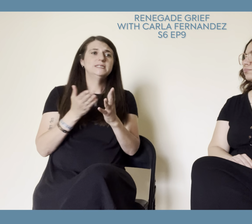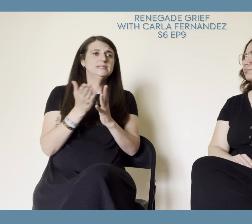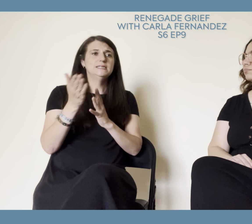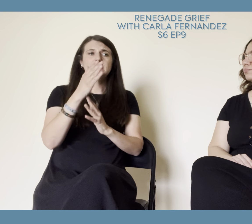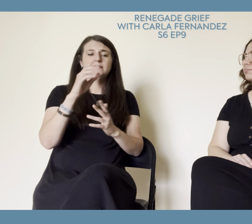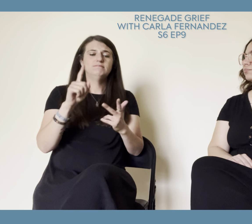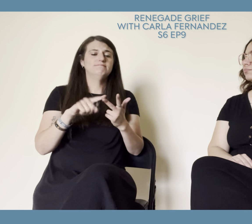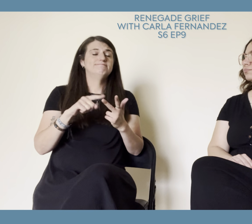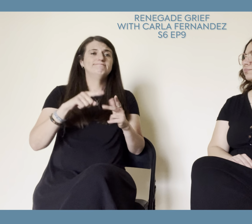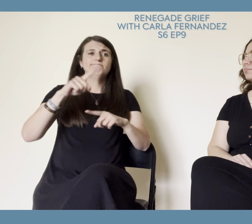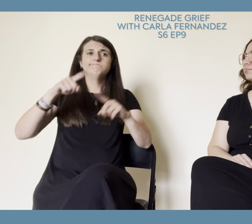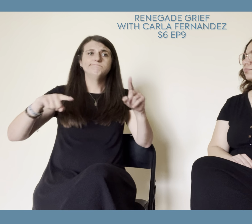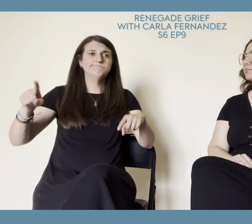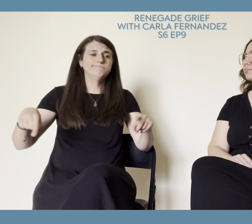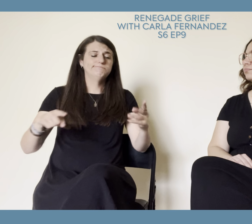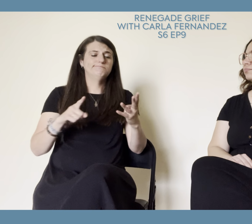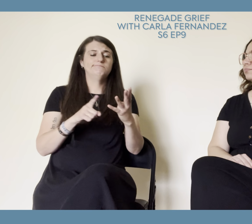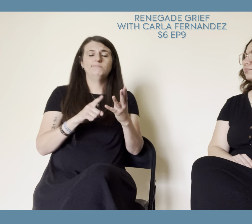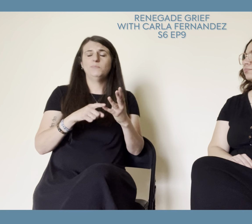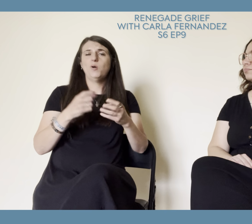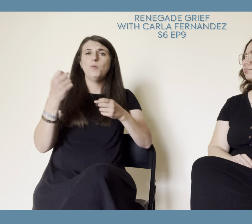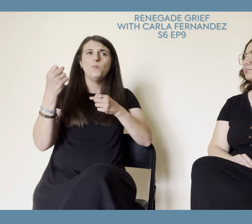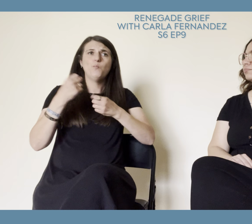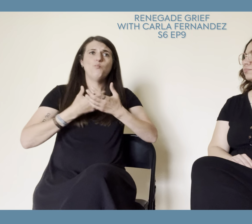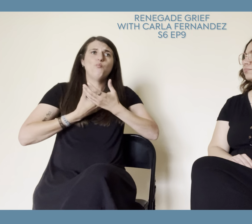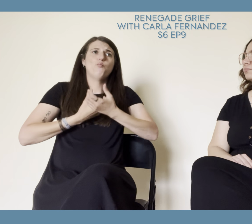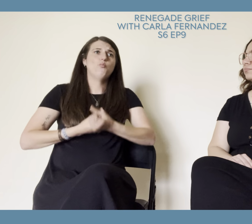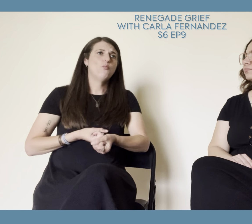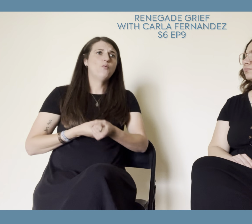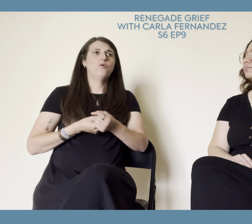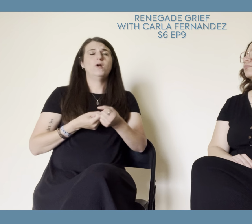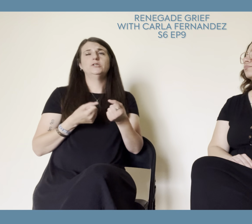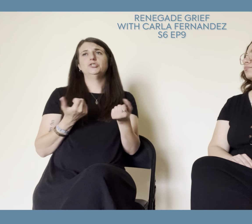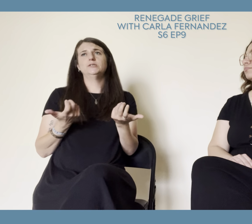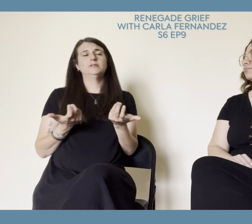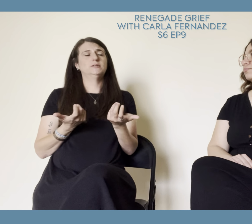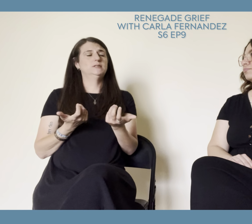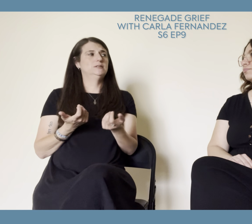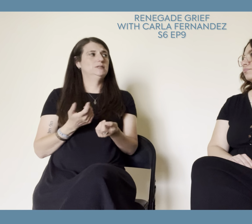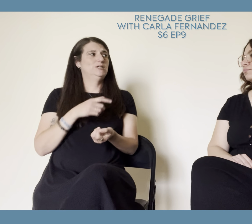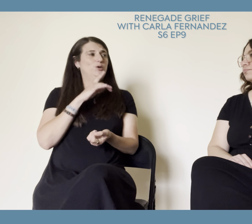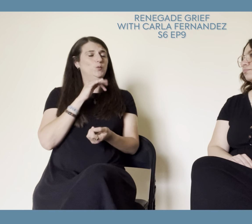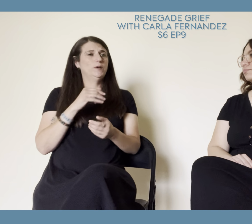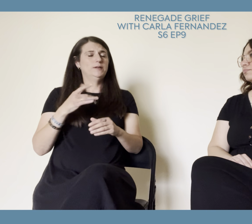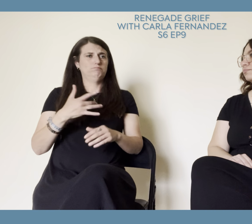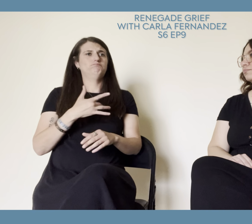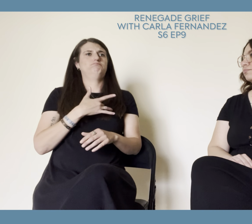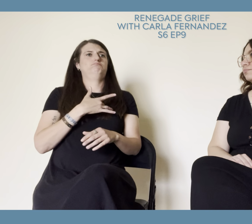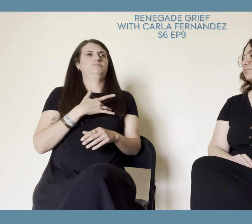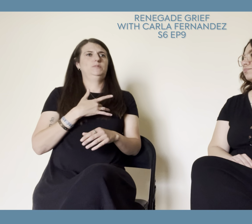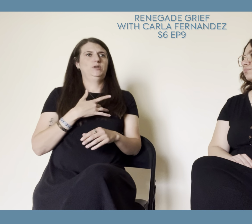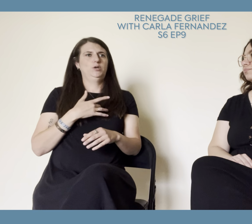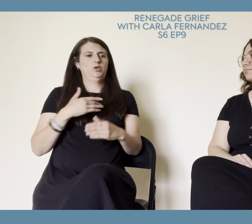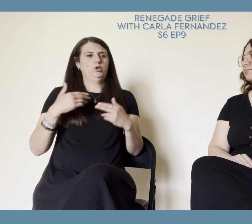multifaceted and brave and courageous, and like just really moved by the human spirit's ability